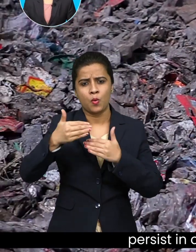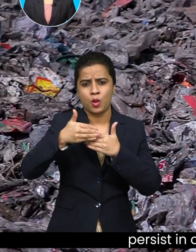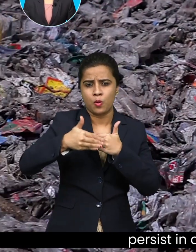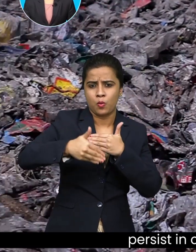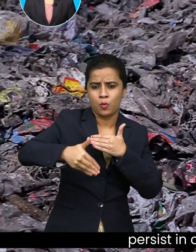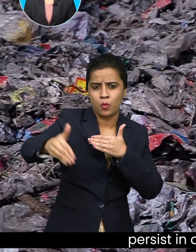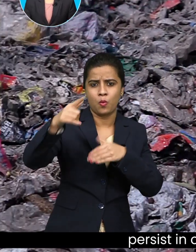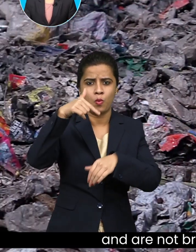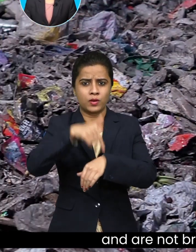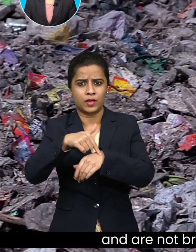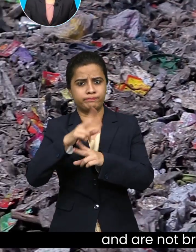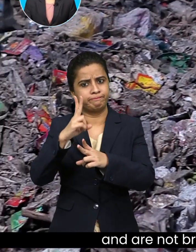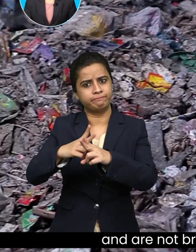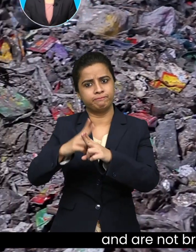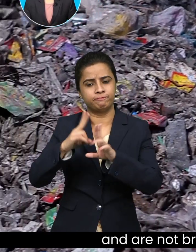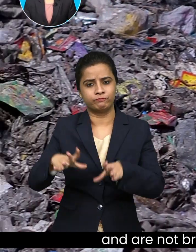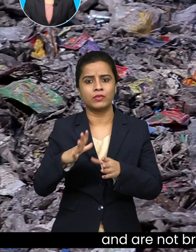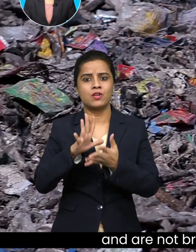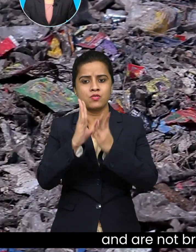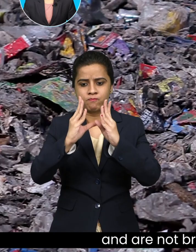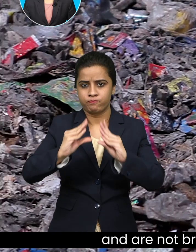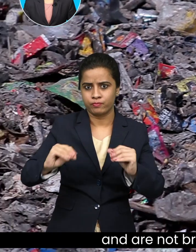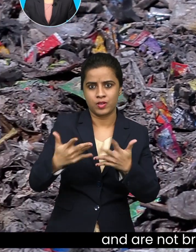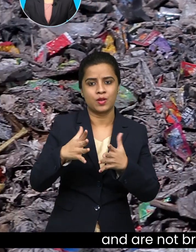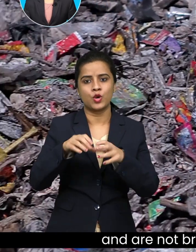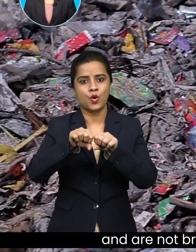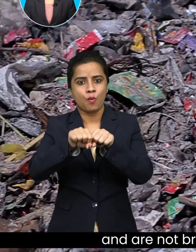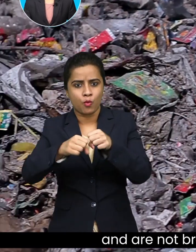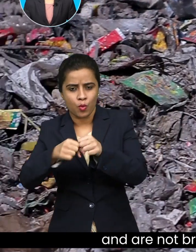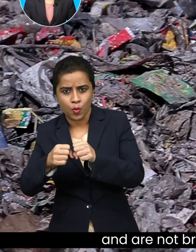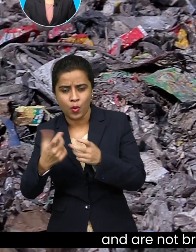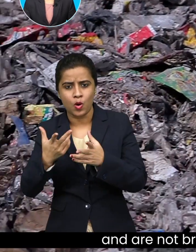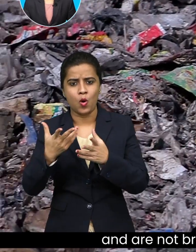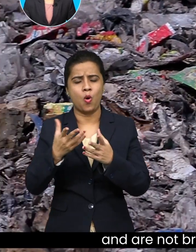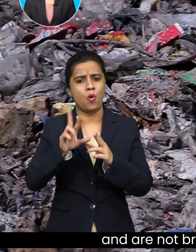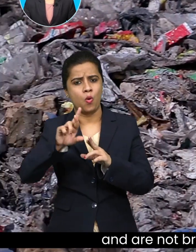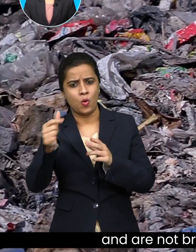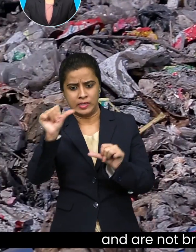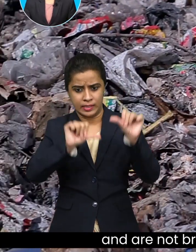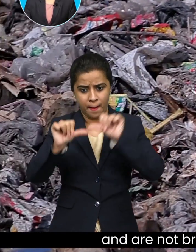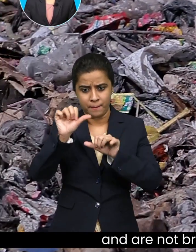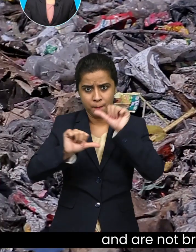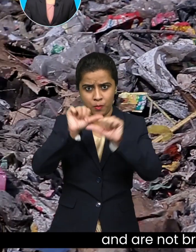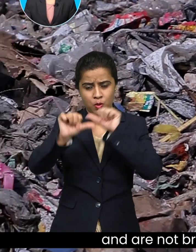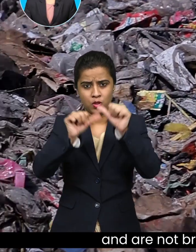time and are not broken down by biological processes.